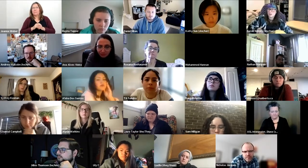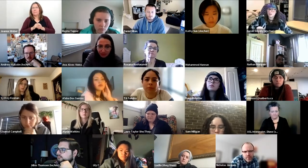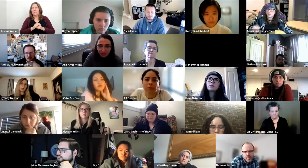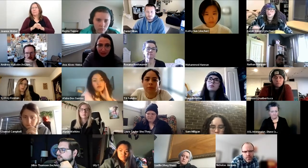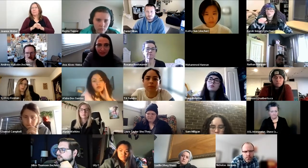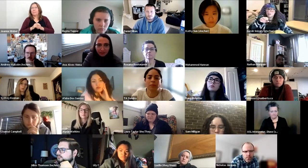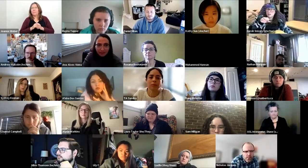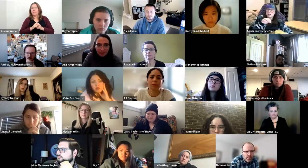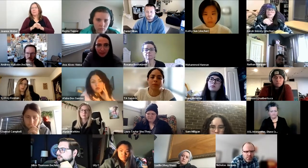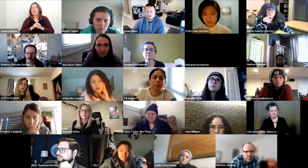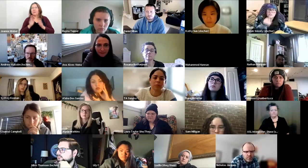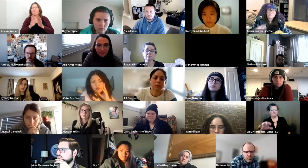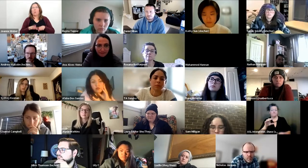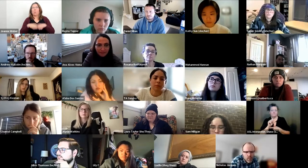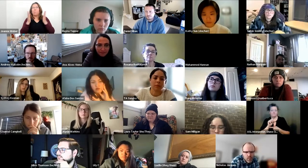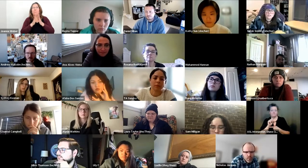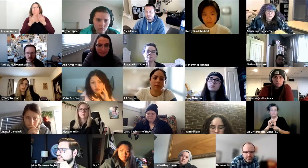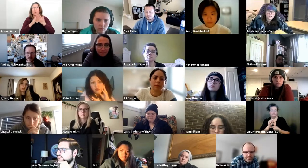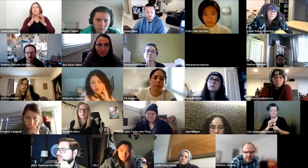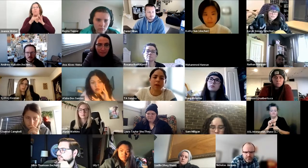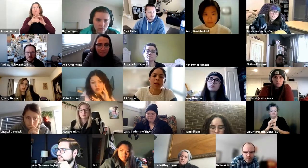Sandra, are you able to answer?